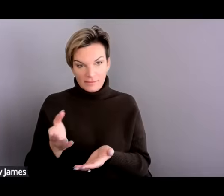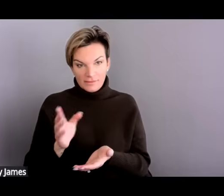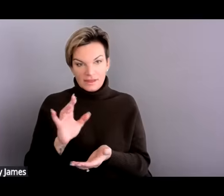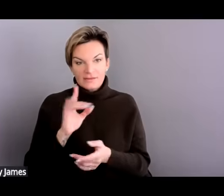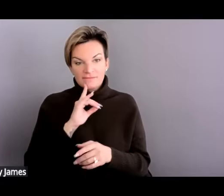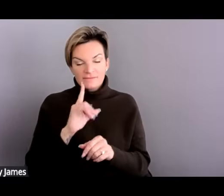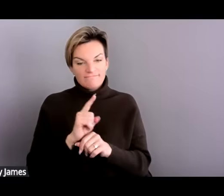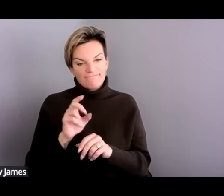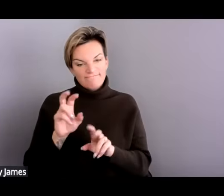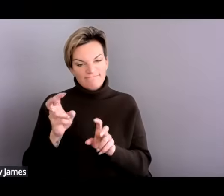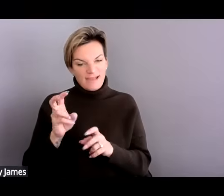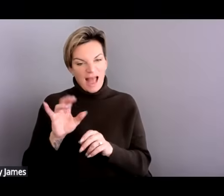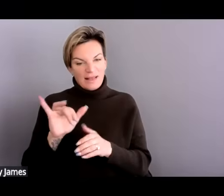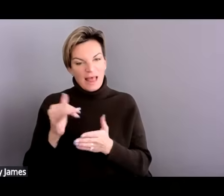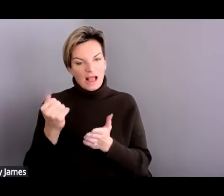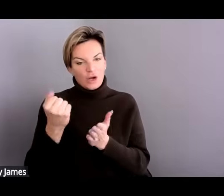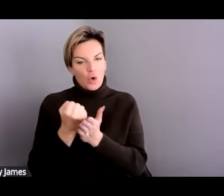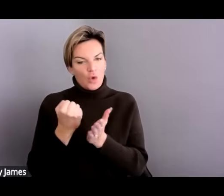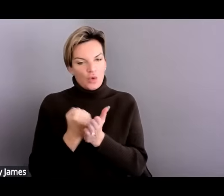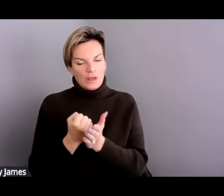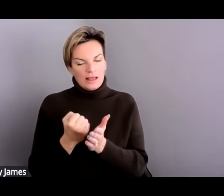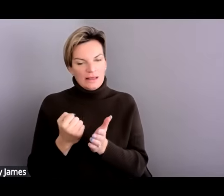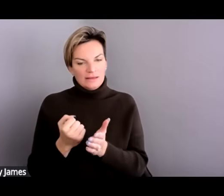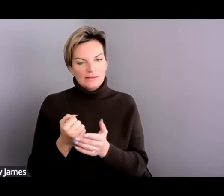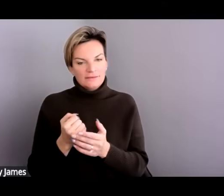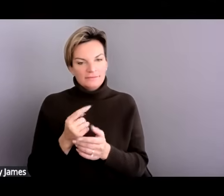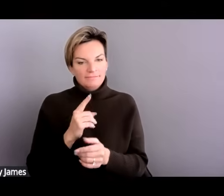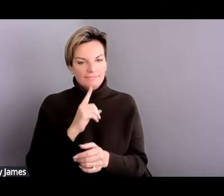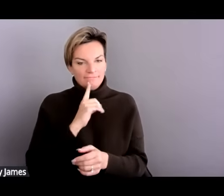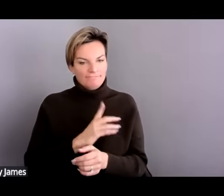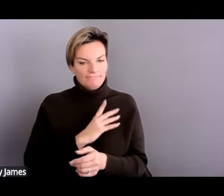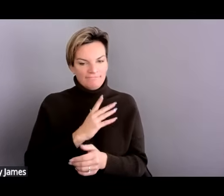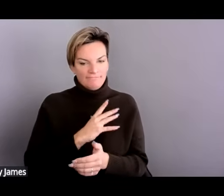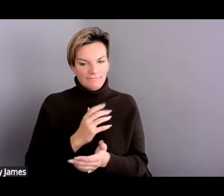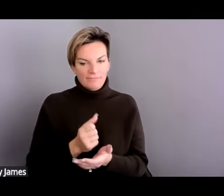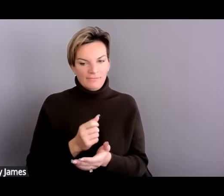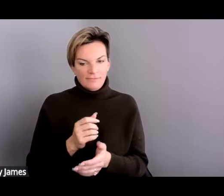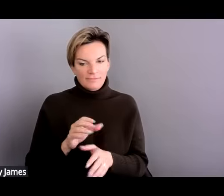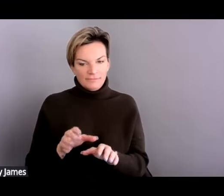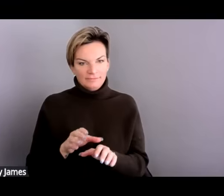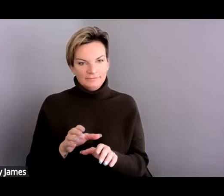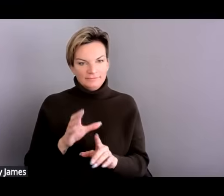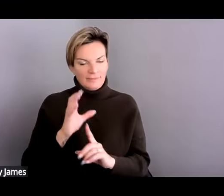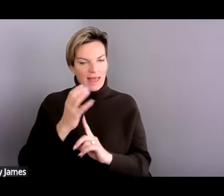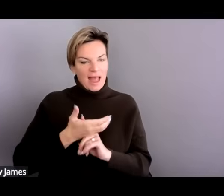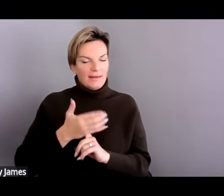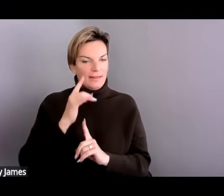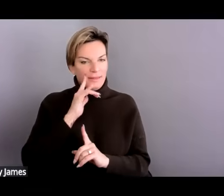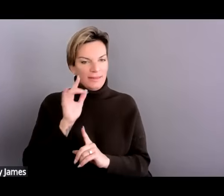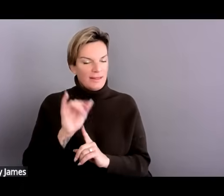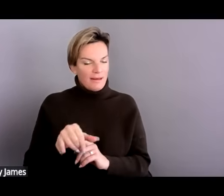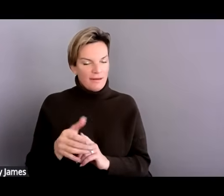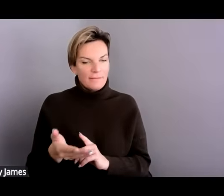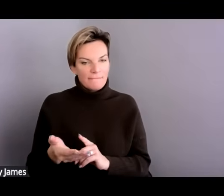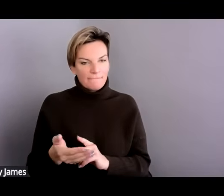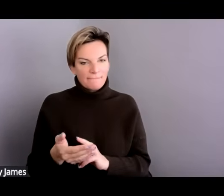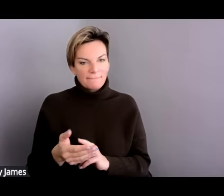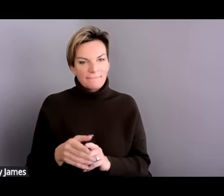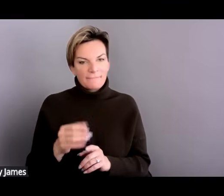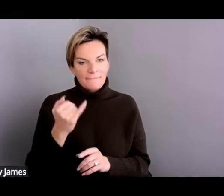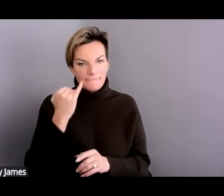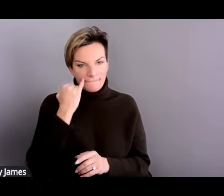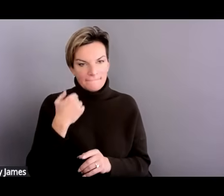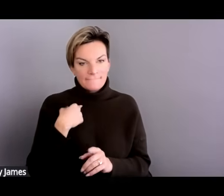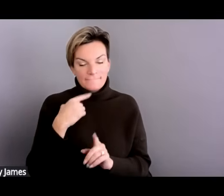notaries, aren't they? To an extent, I suppose. But I mean, Make but them if I look- go to a notary, then that individual is going